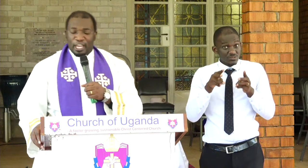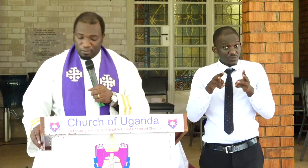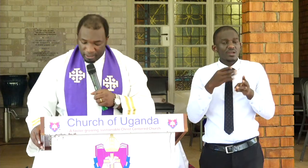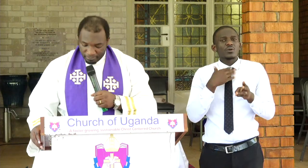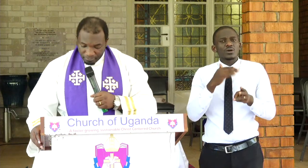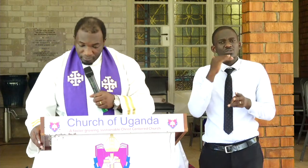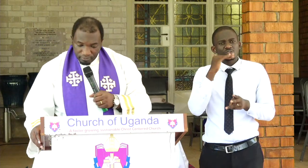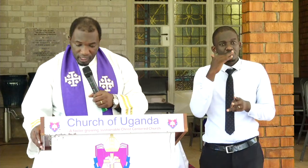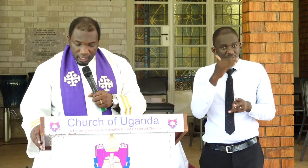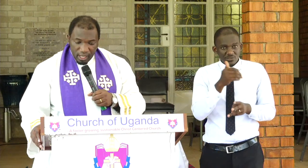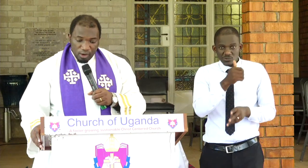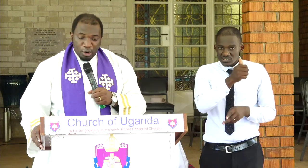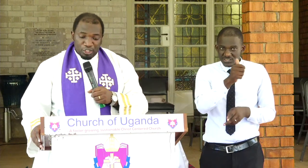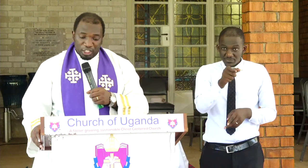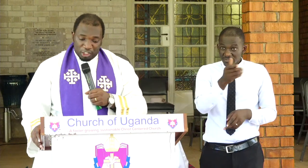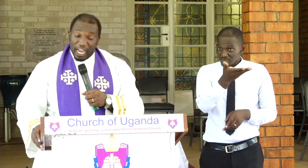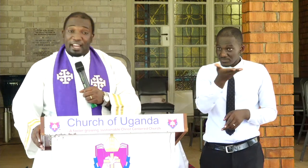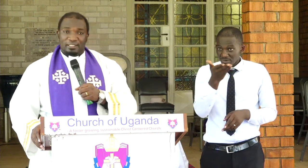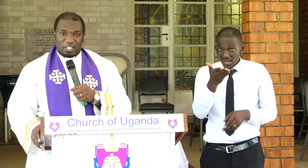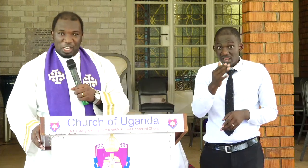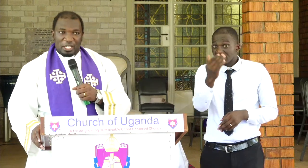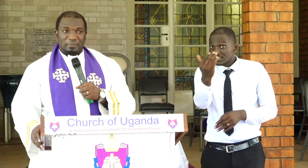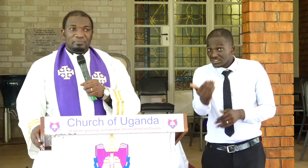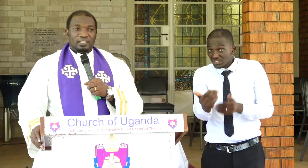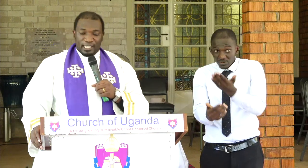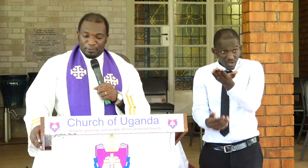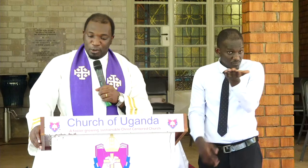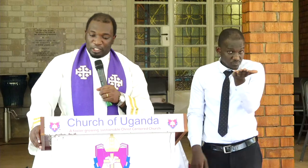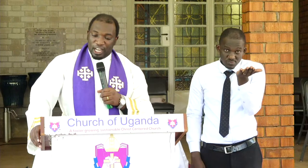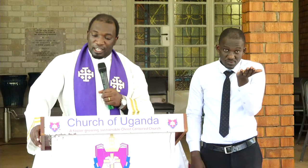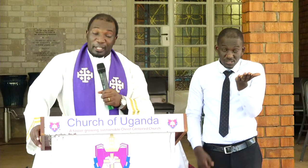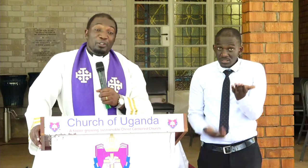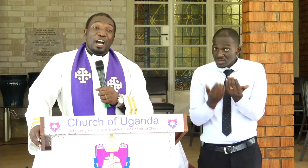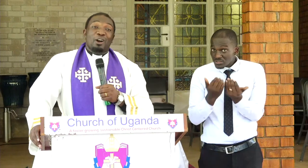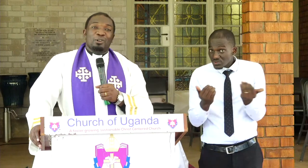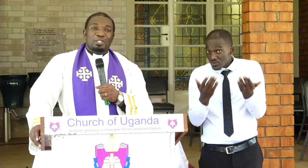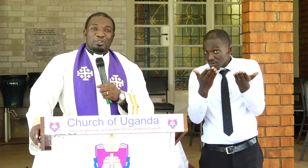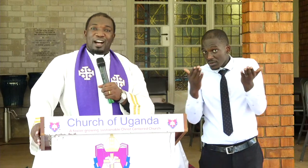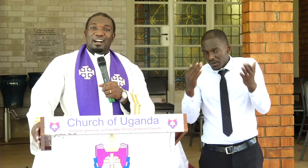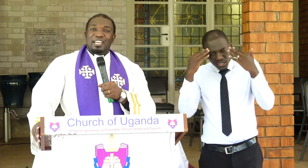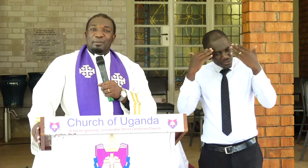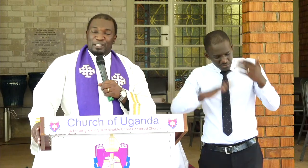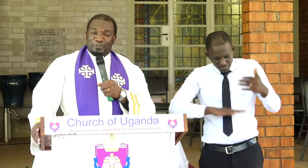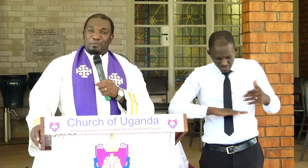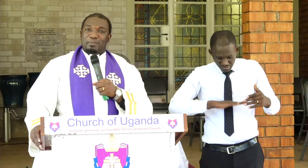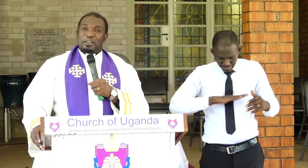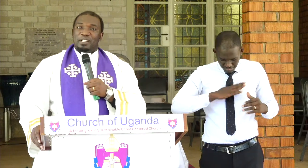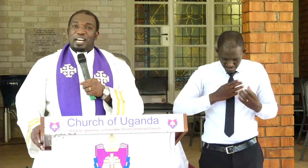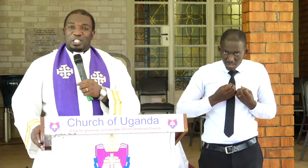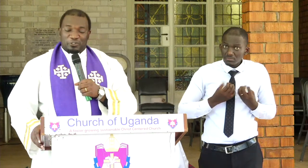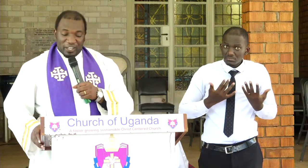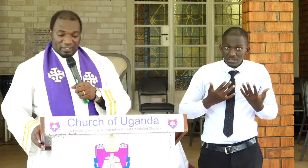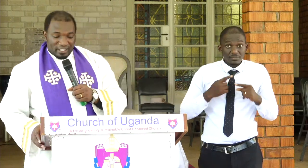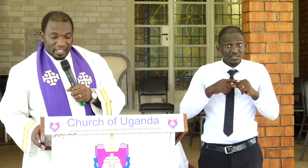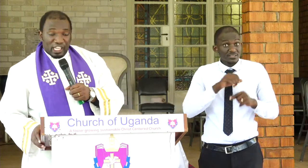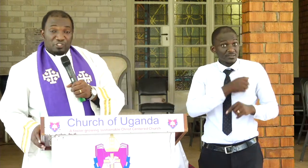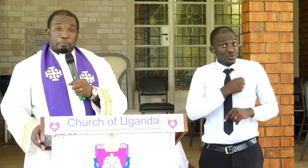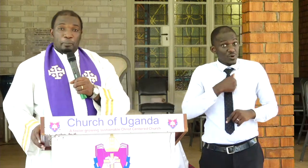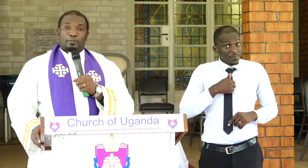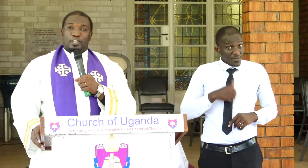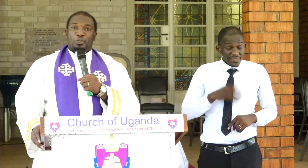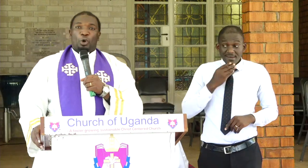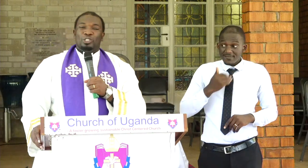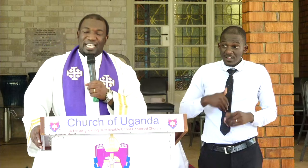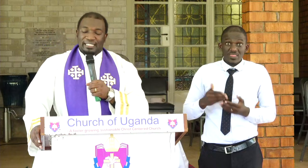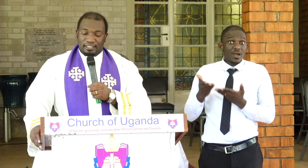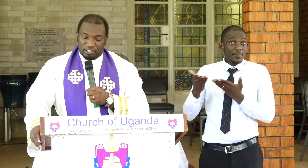speak to anyone who is a child here. If you're a child, I don't know how old you are, but if your mother and your father, if